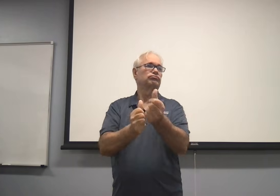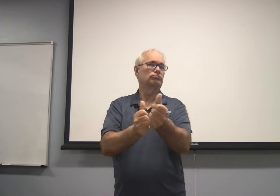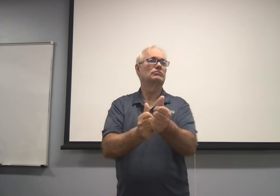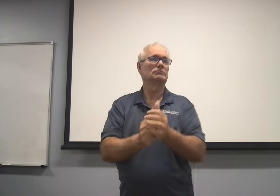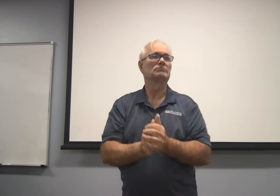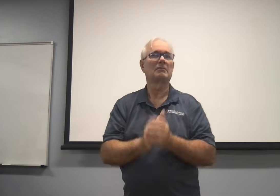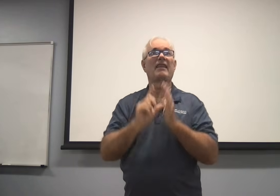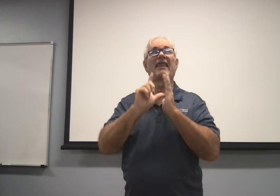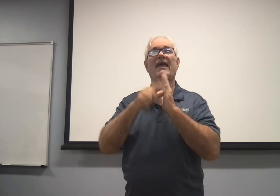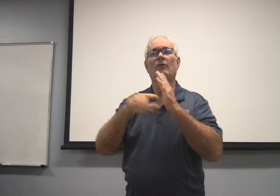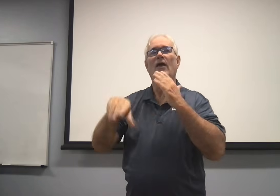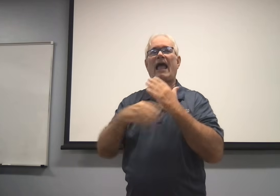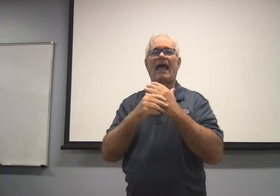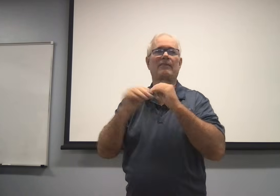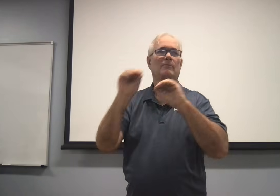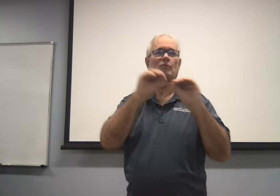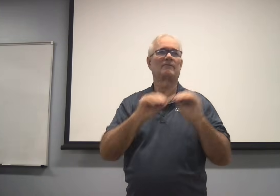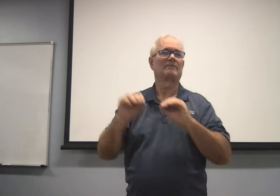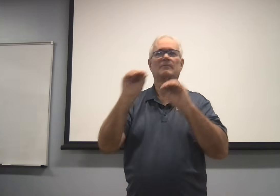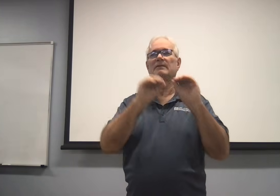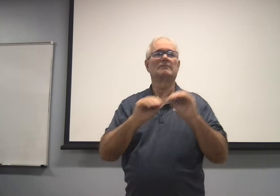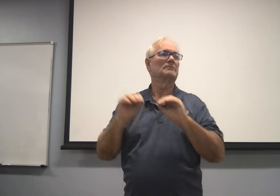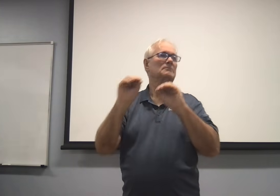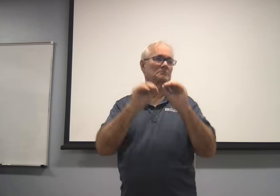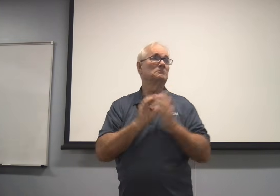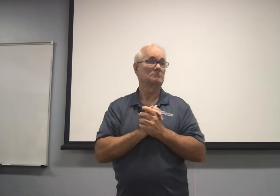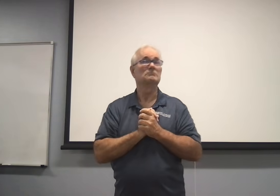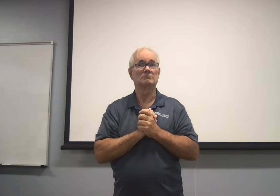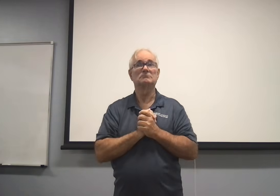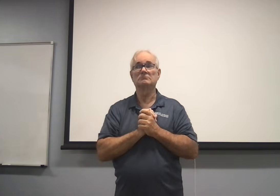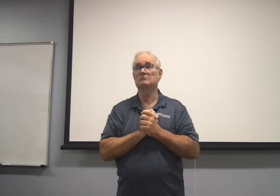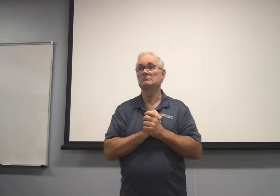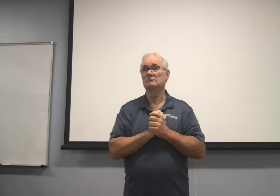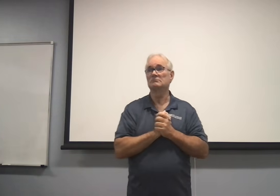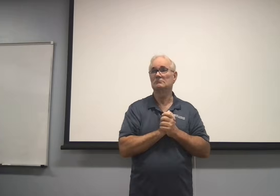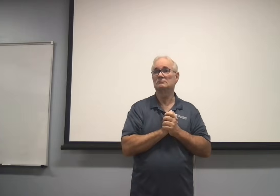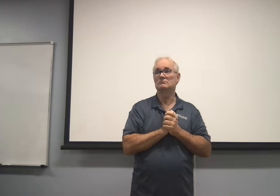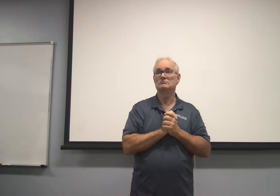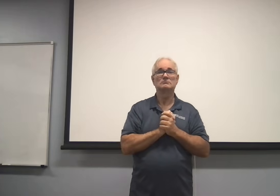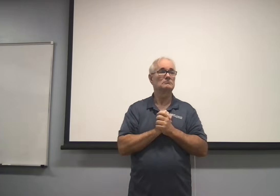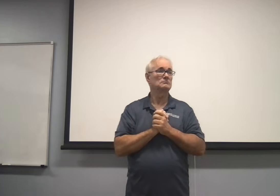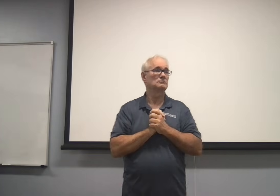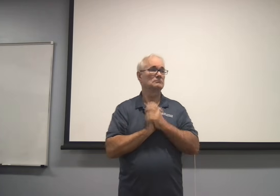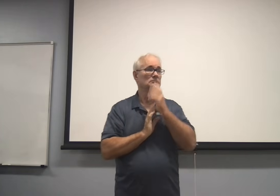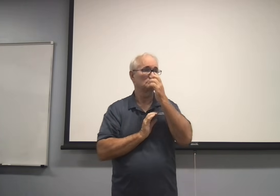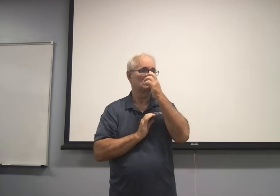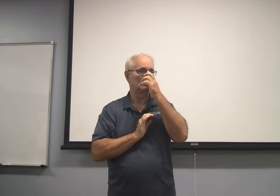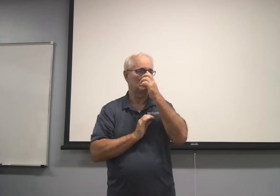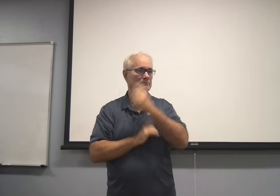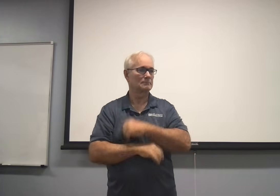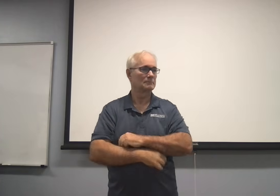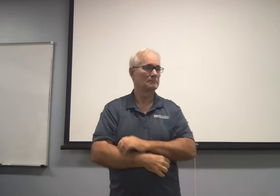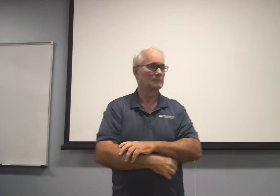it becomes smoother that way. And then later on, you can add in the movement. But he said something about practice the left.